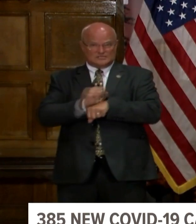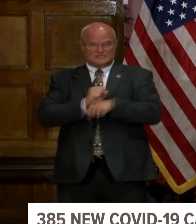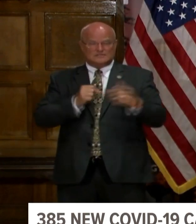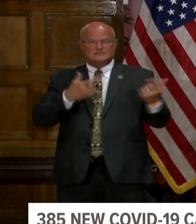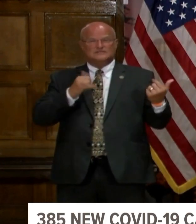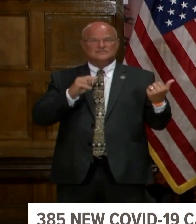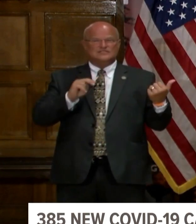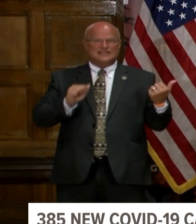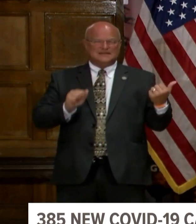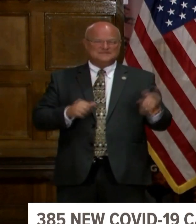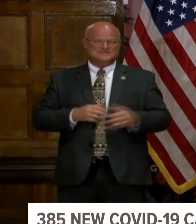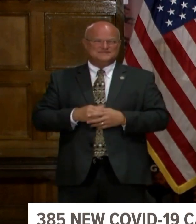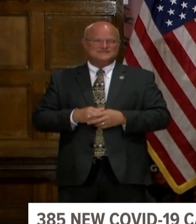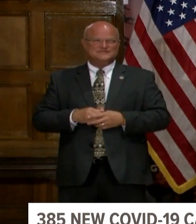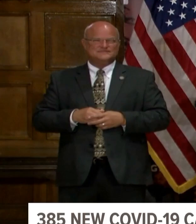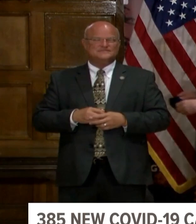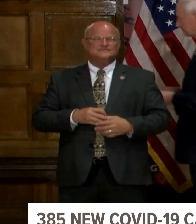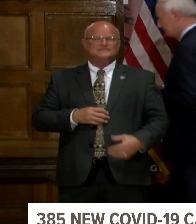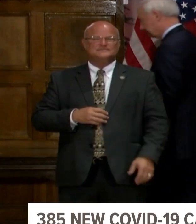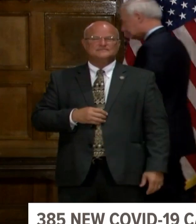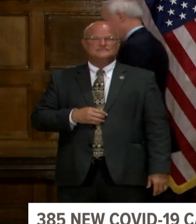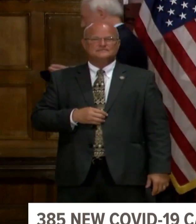Gina.